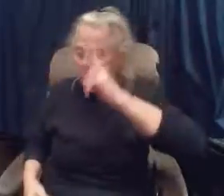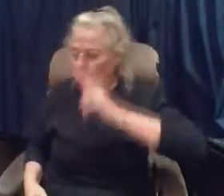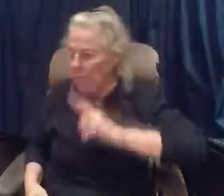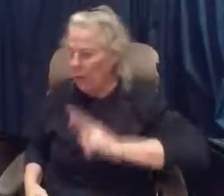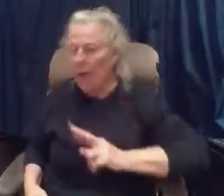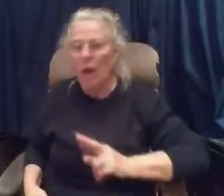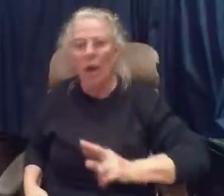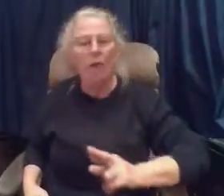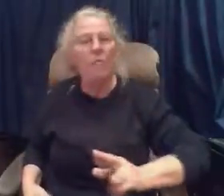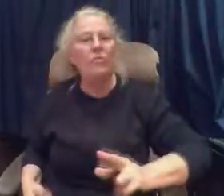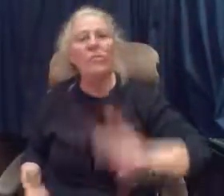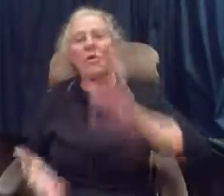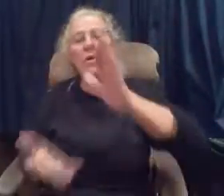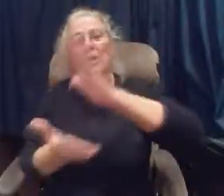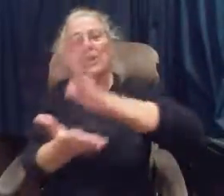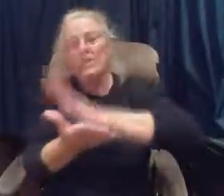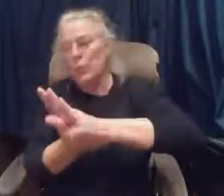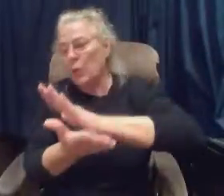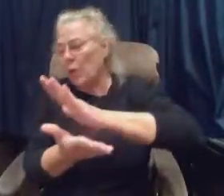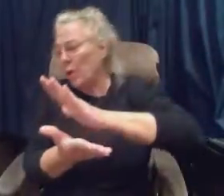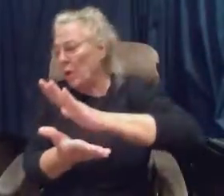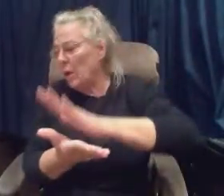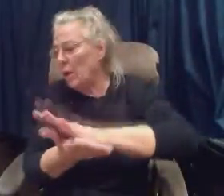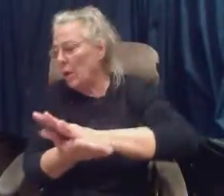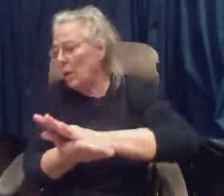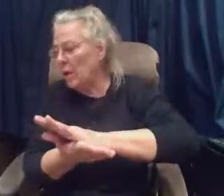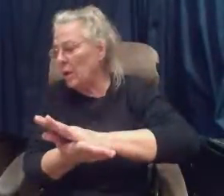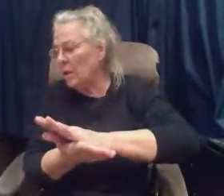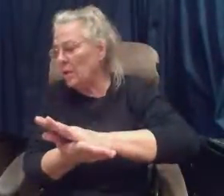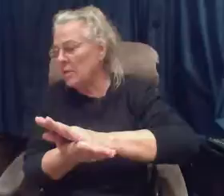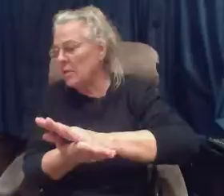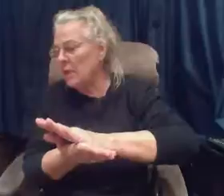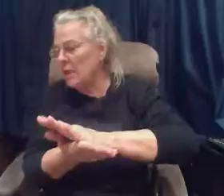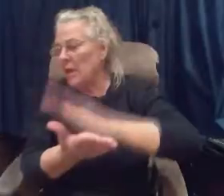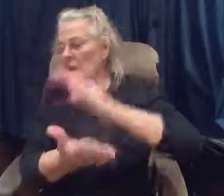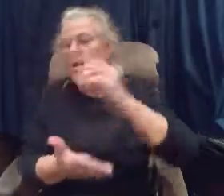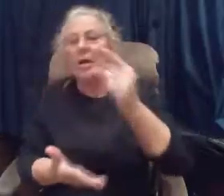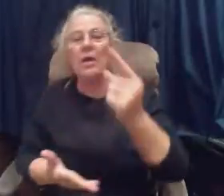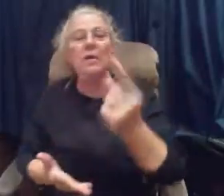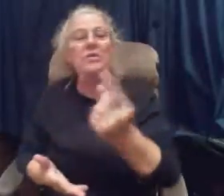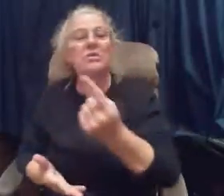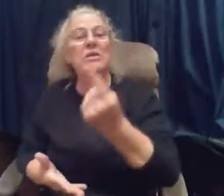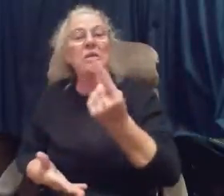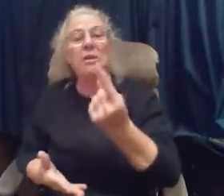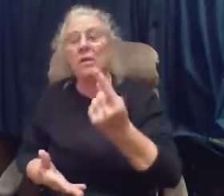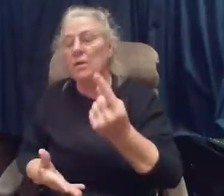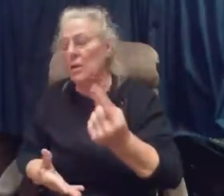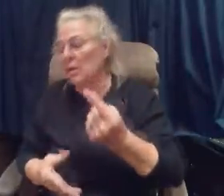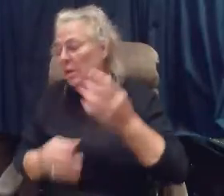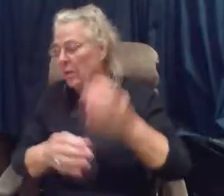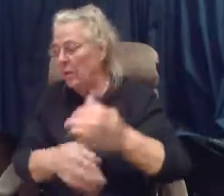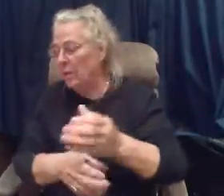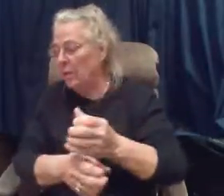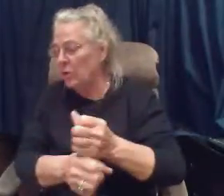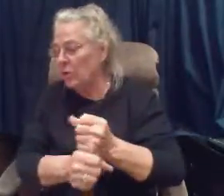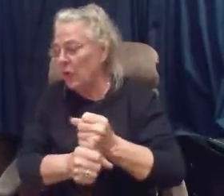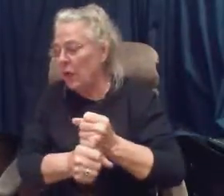deeper reverence praise, in simple